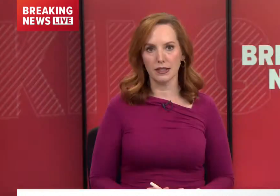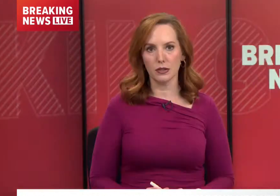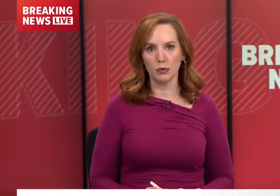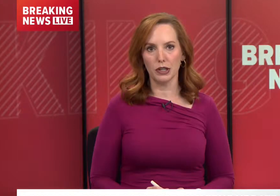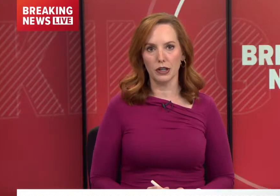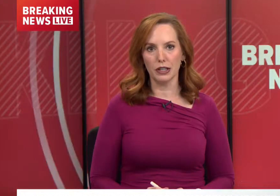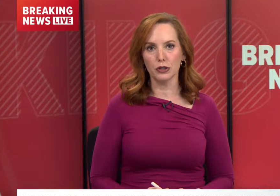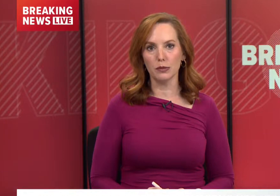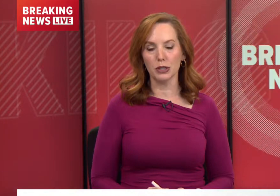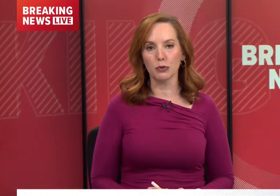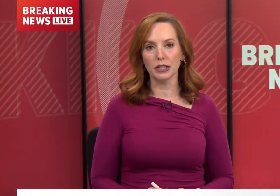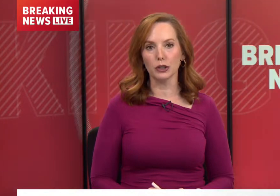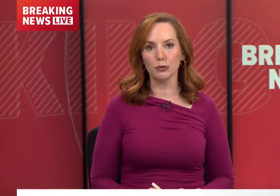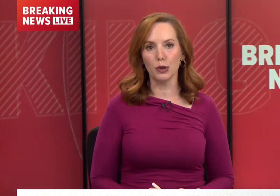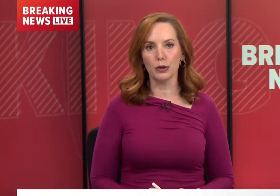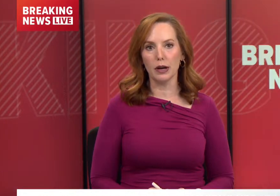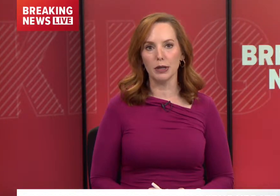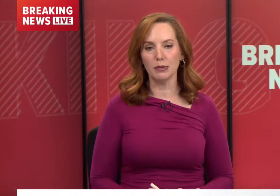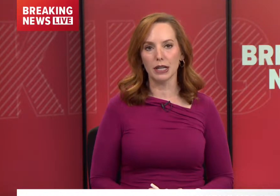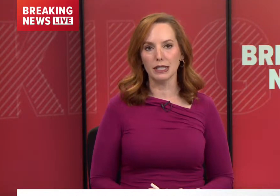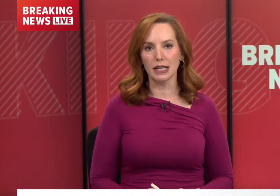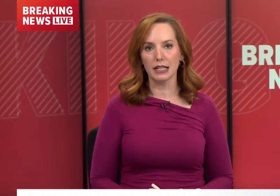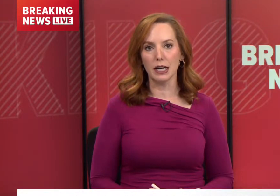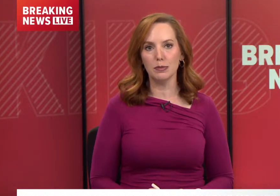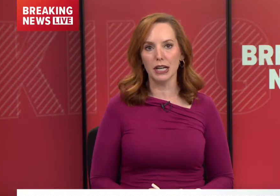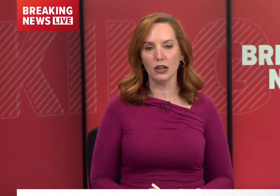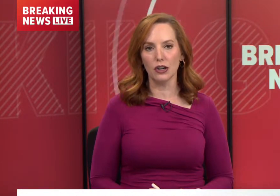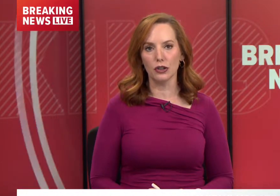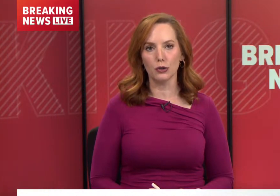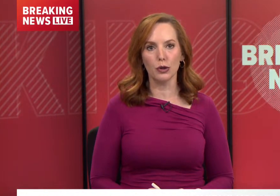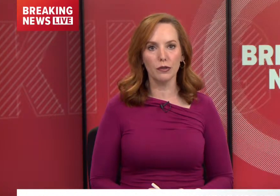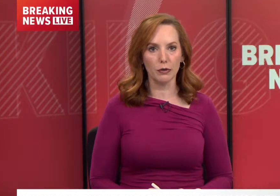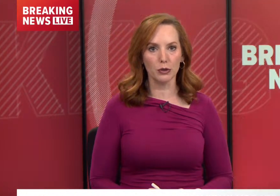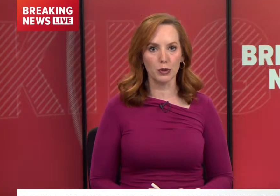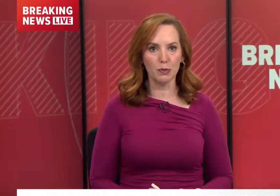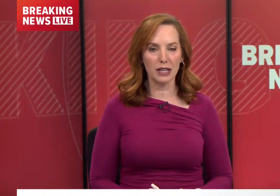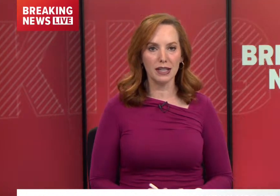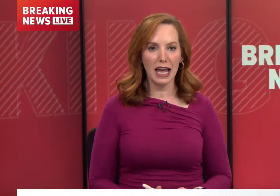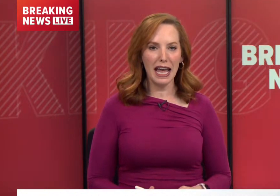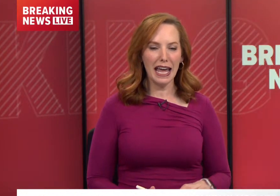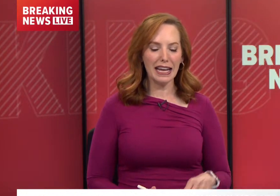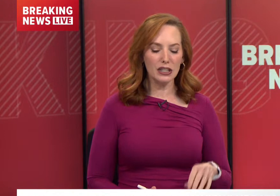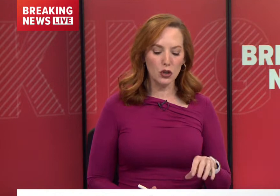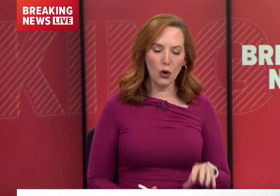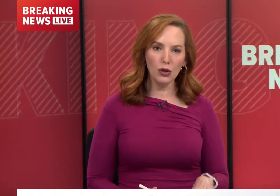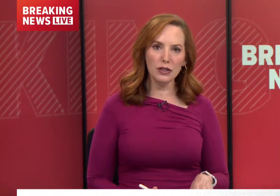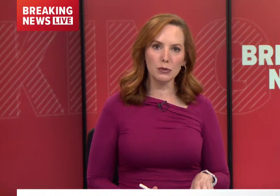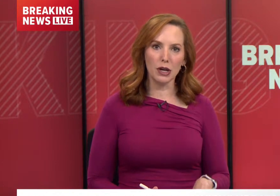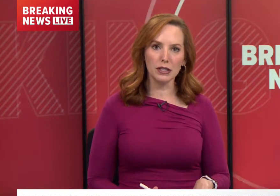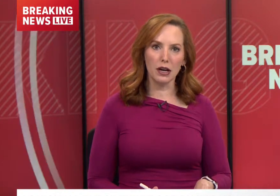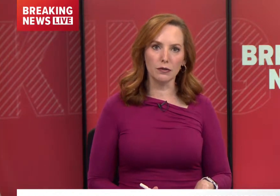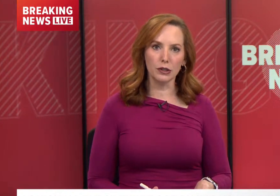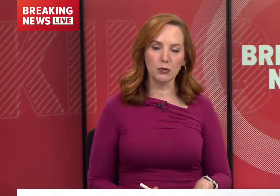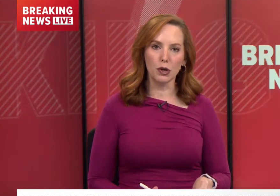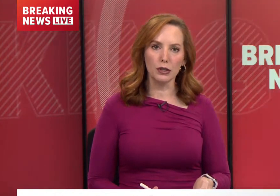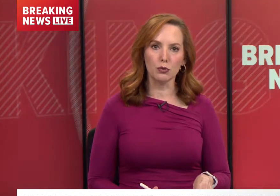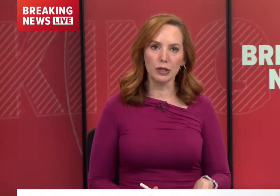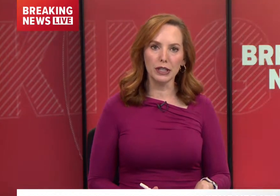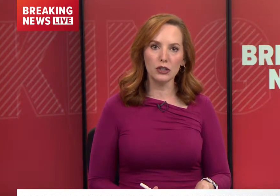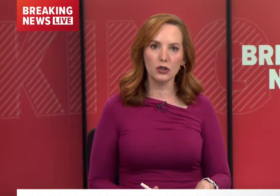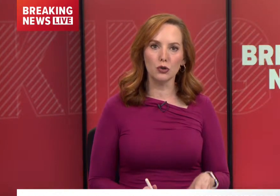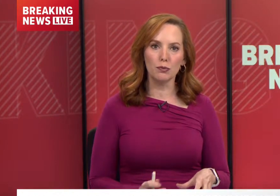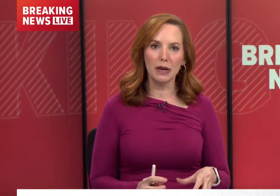joining us, we are interrupting regular programming because he had an update on the coronavirus response. And his goal in this press conference